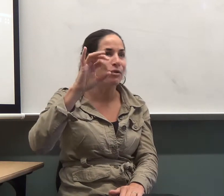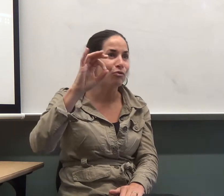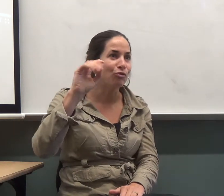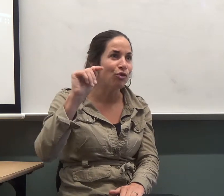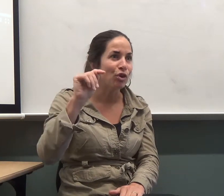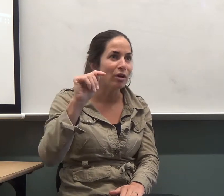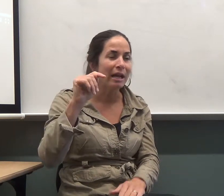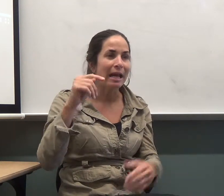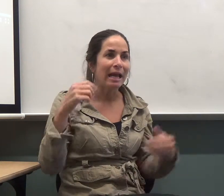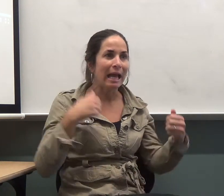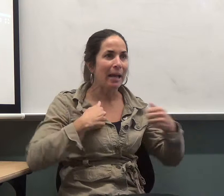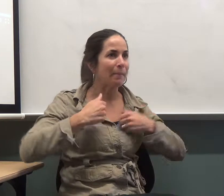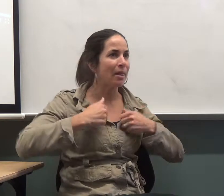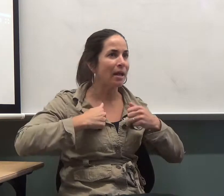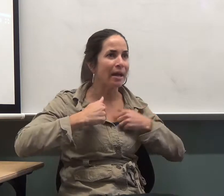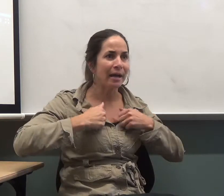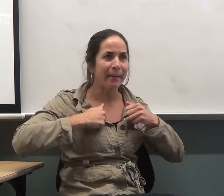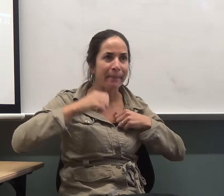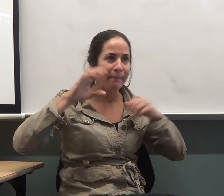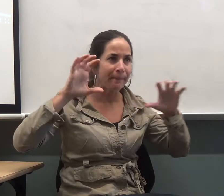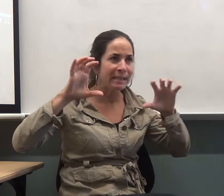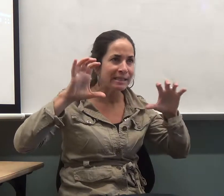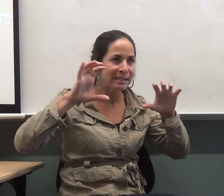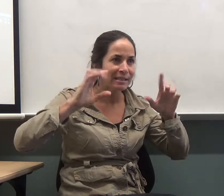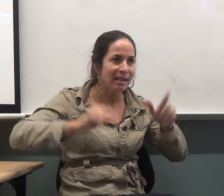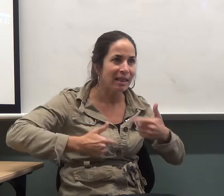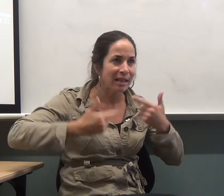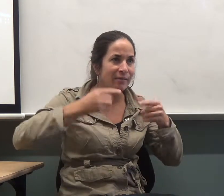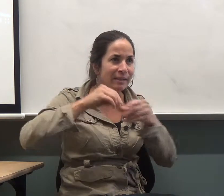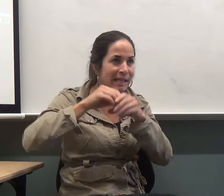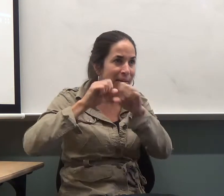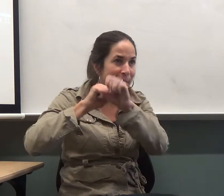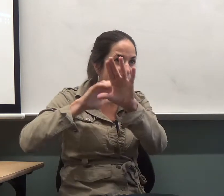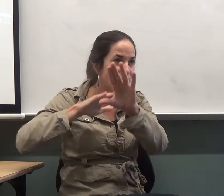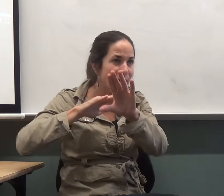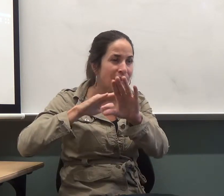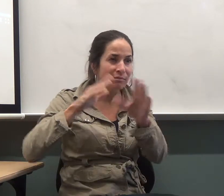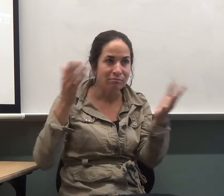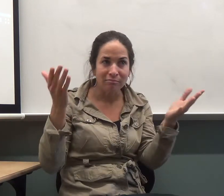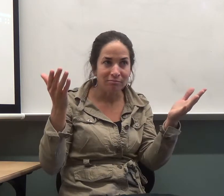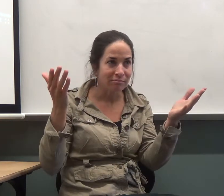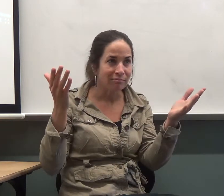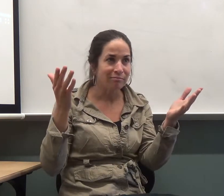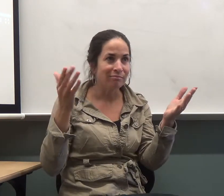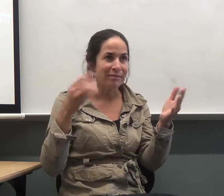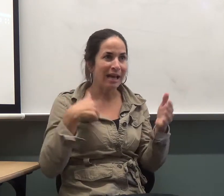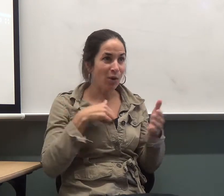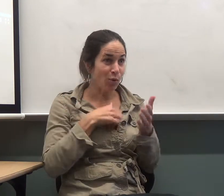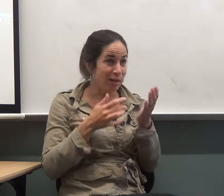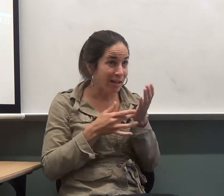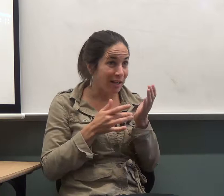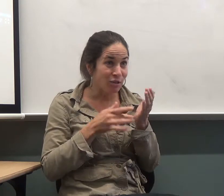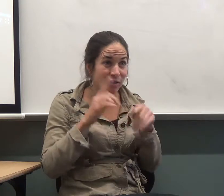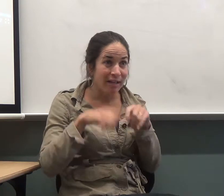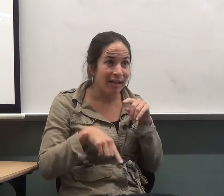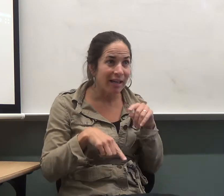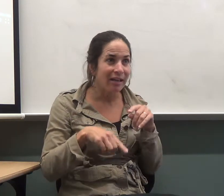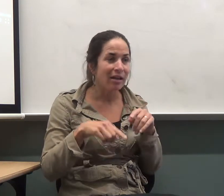who lives in a mountain, right? Yeah, we can- Okay, there might be a little bit of a problem there. And the only way that people